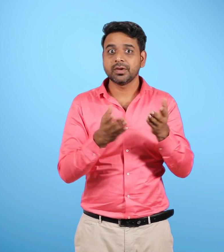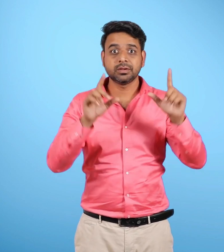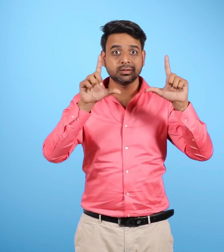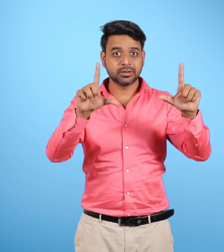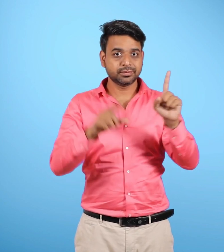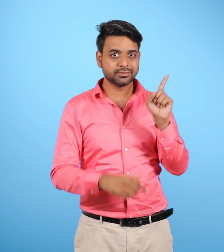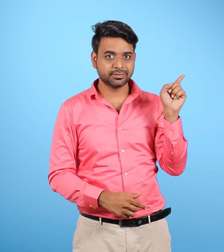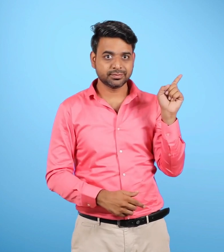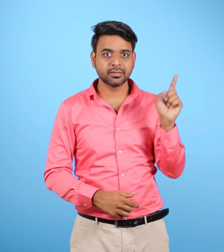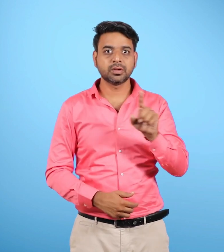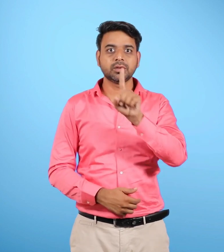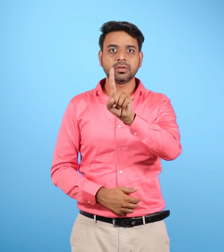Figure 12.2b.